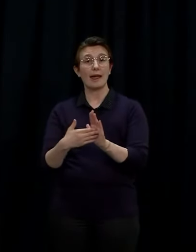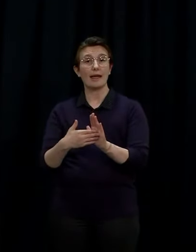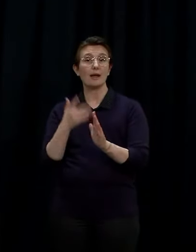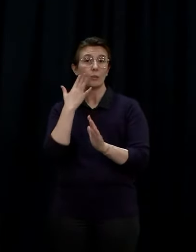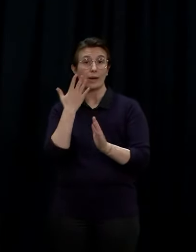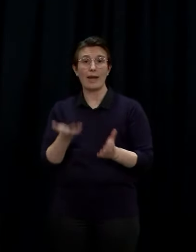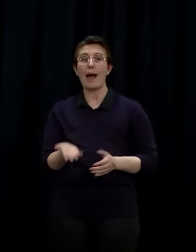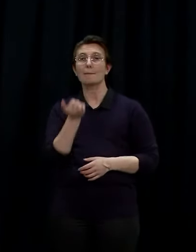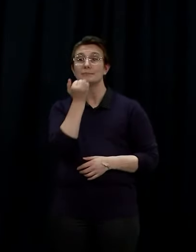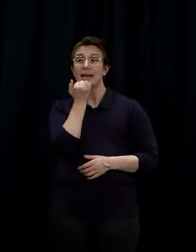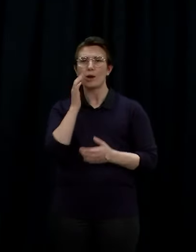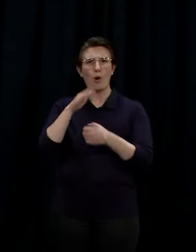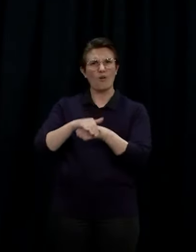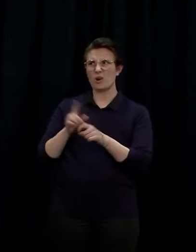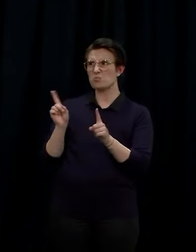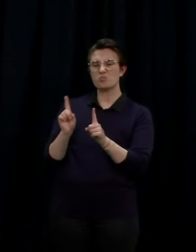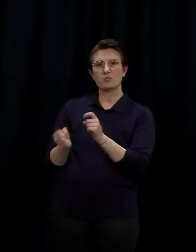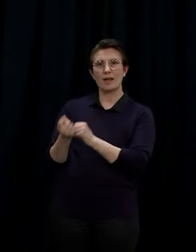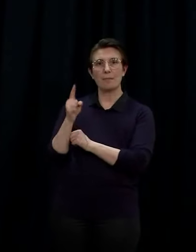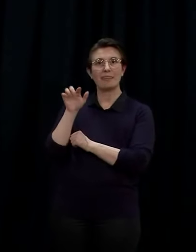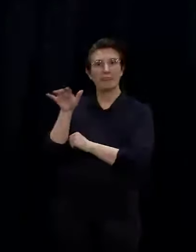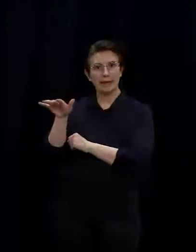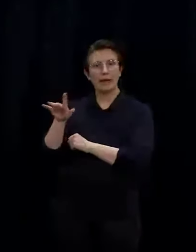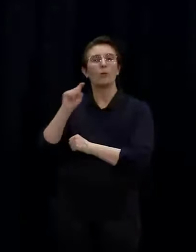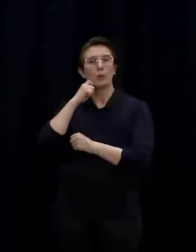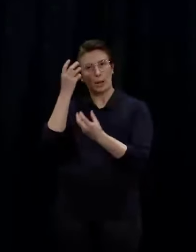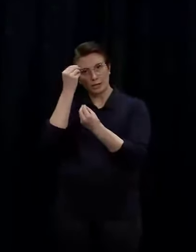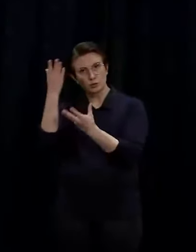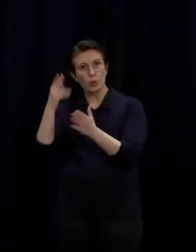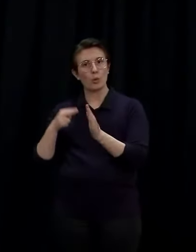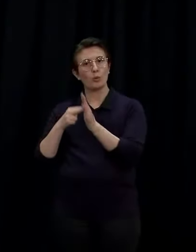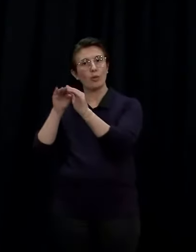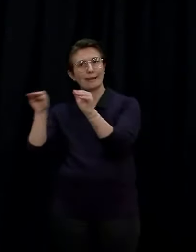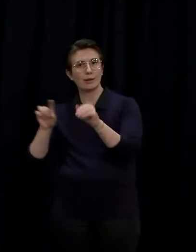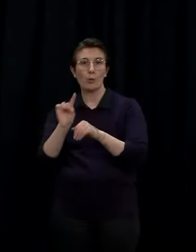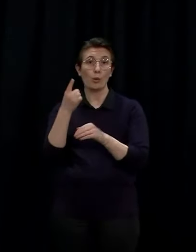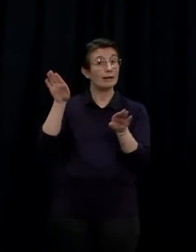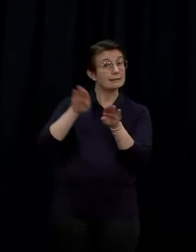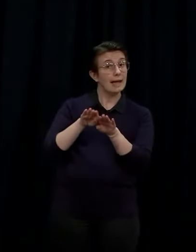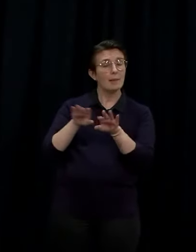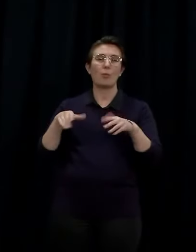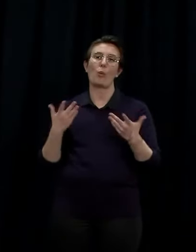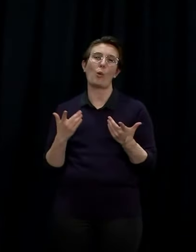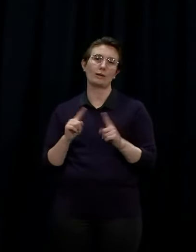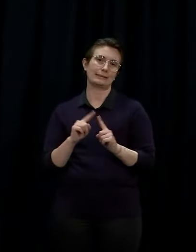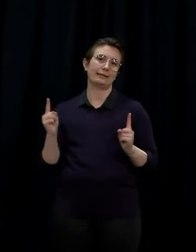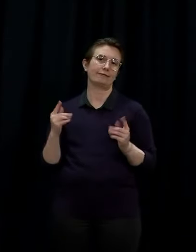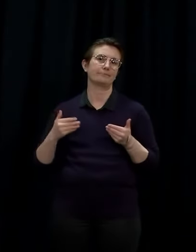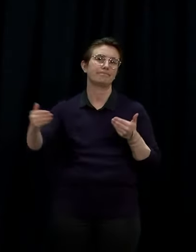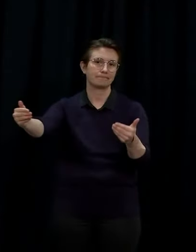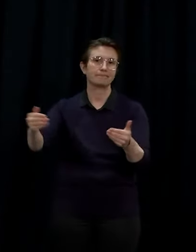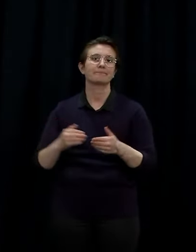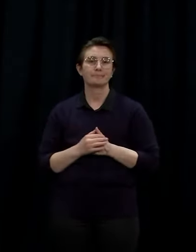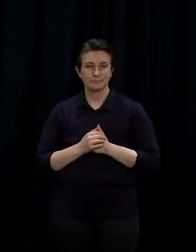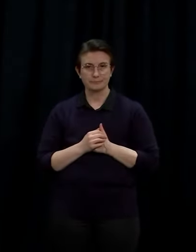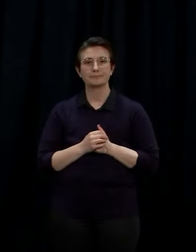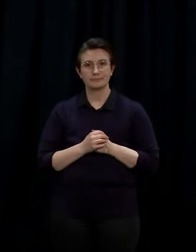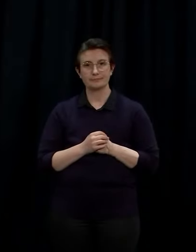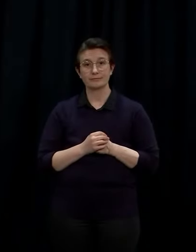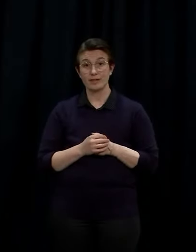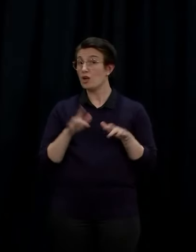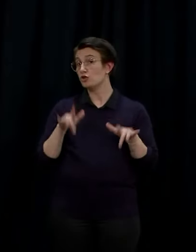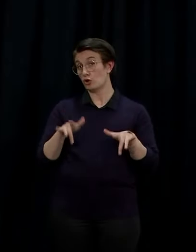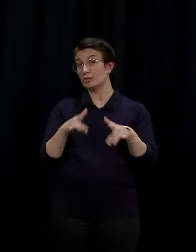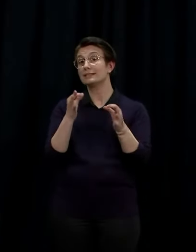a reminder to Aucklanders that firm decision of how long you'll be in alert level 4 we have not made yet. What we're giving at this stage is our most